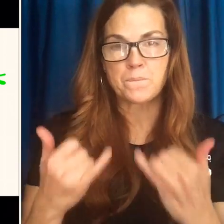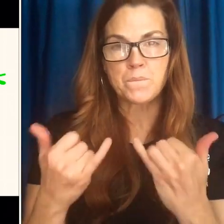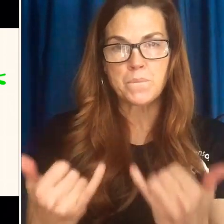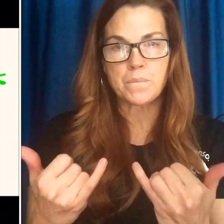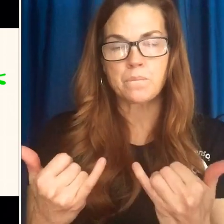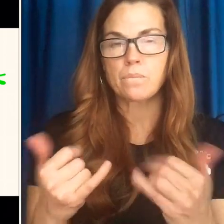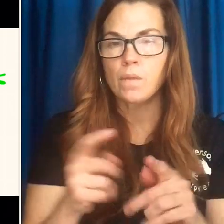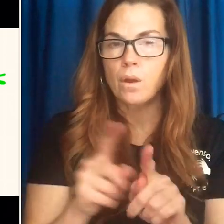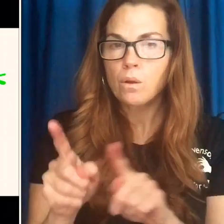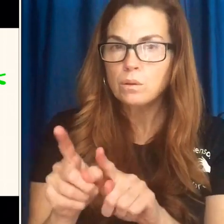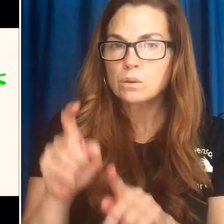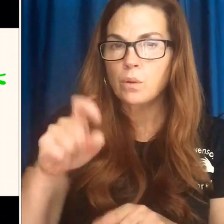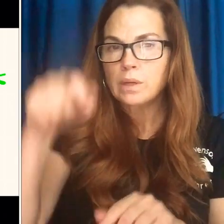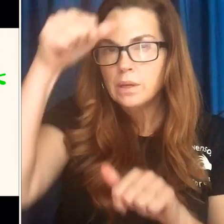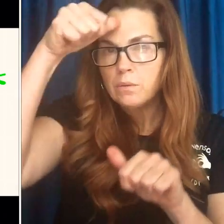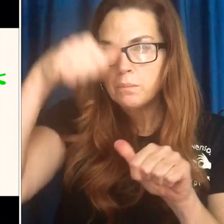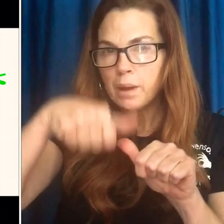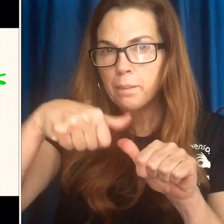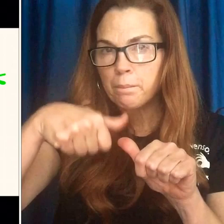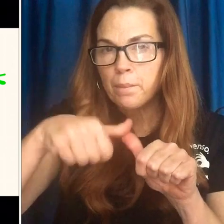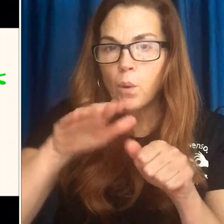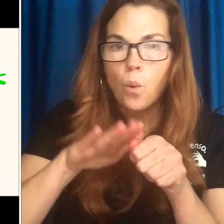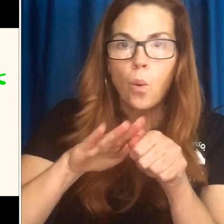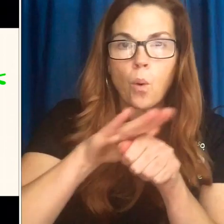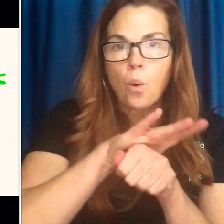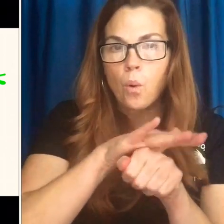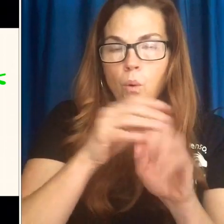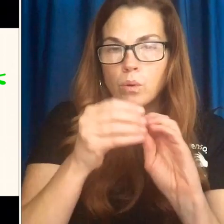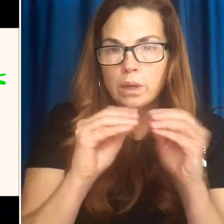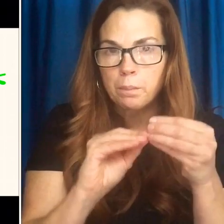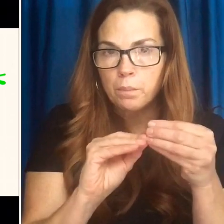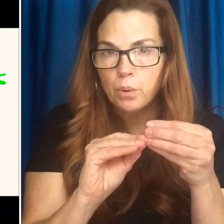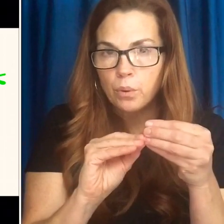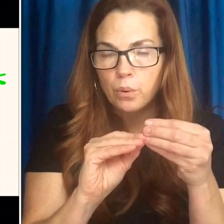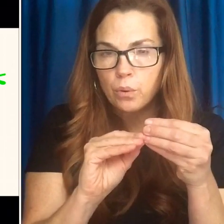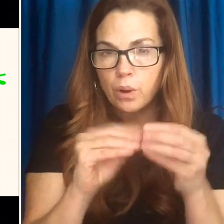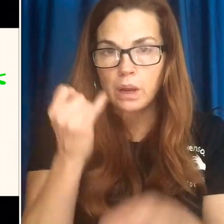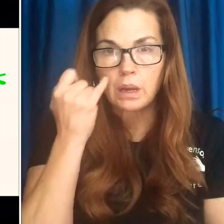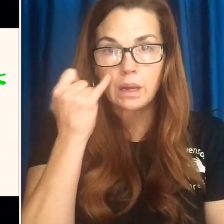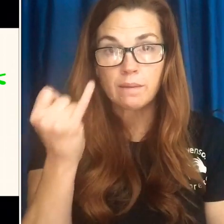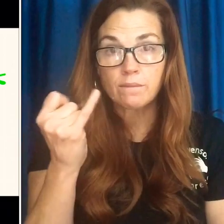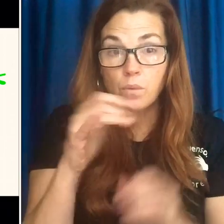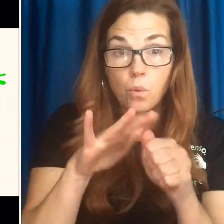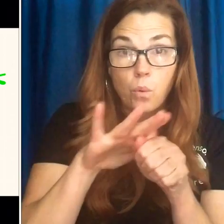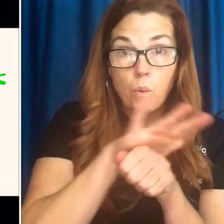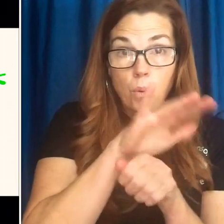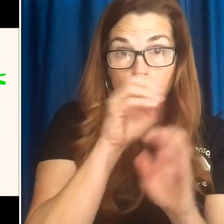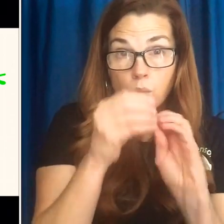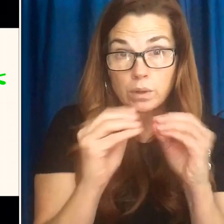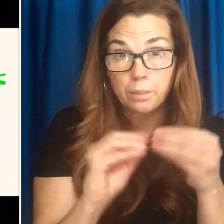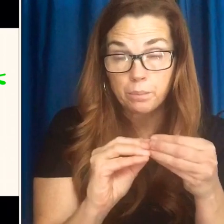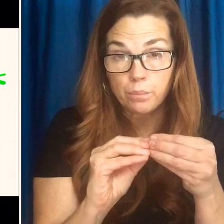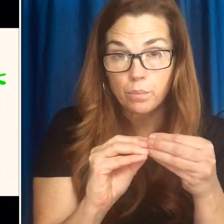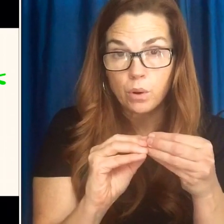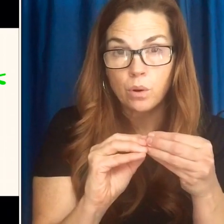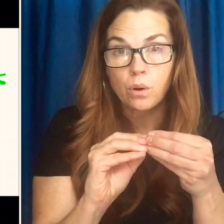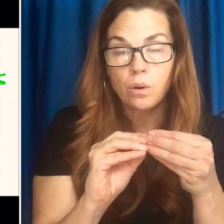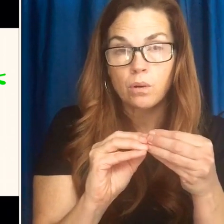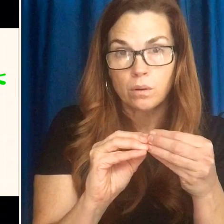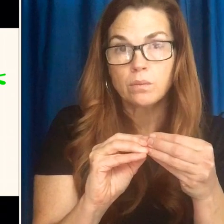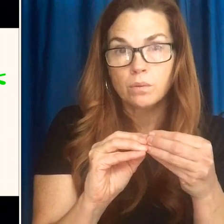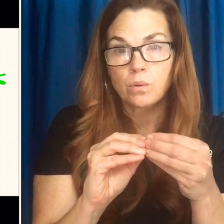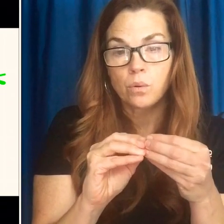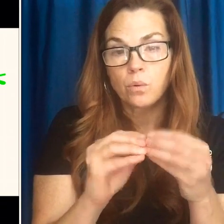remember whole numbers. If I have a whole number in my decimal